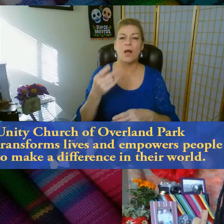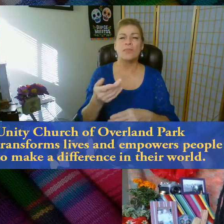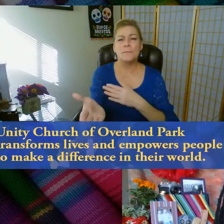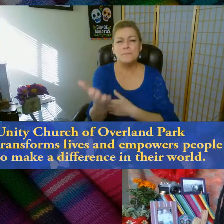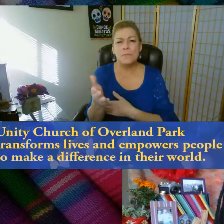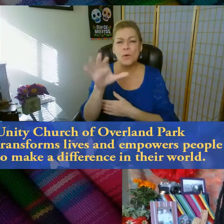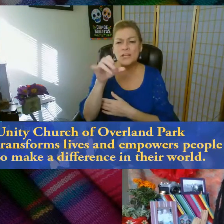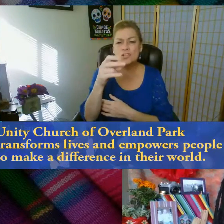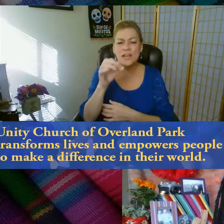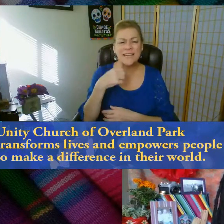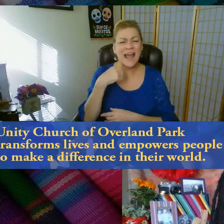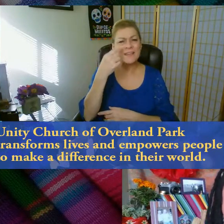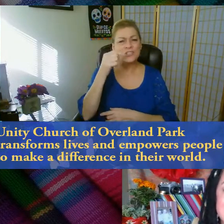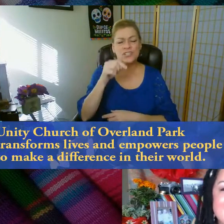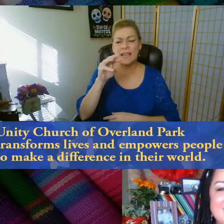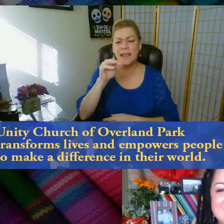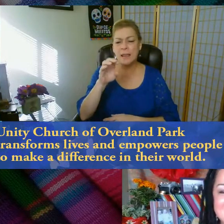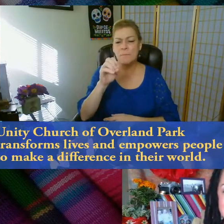be spelled